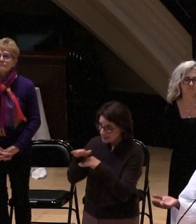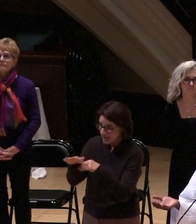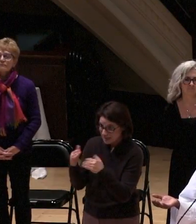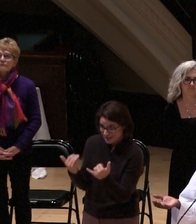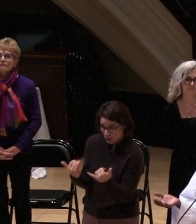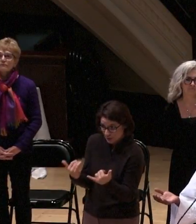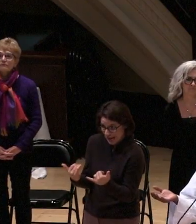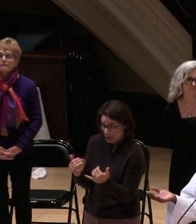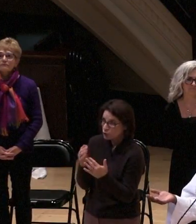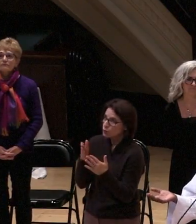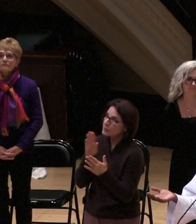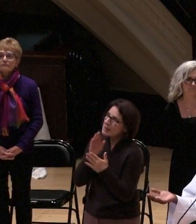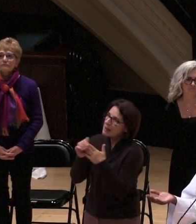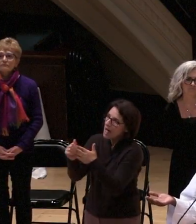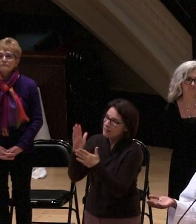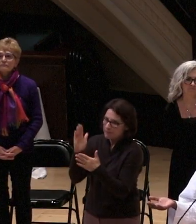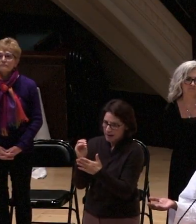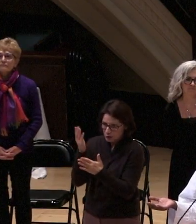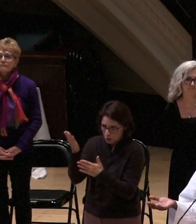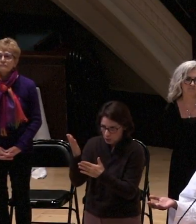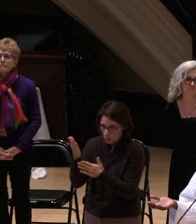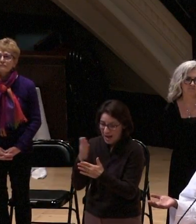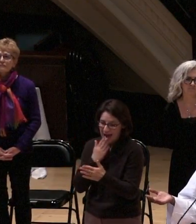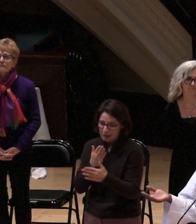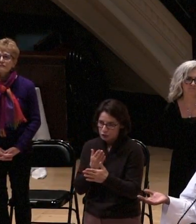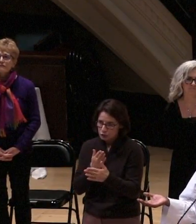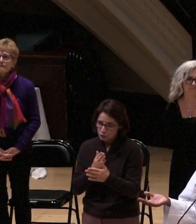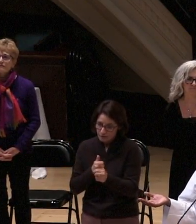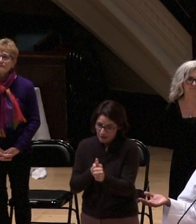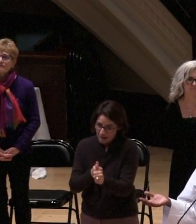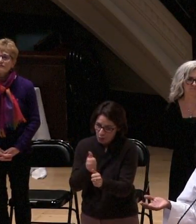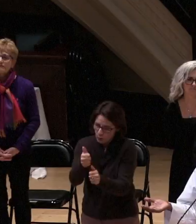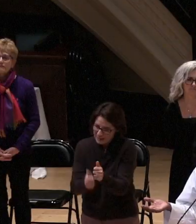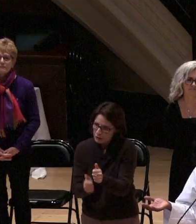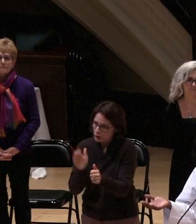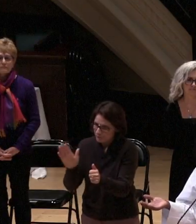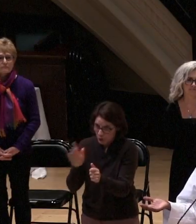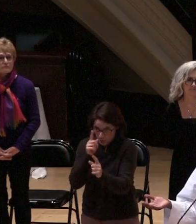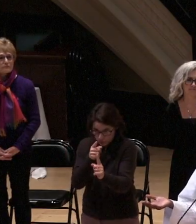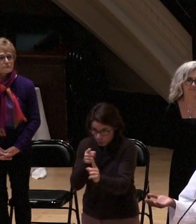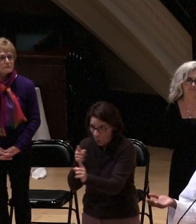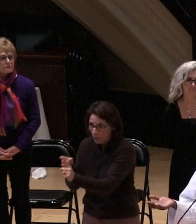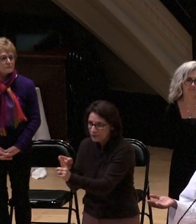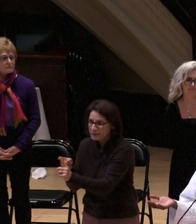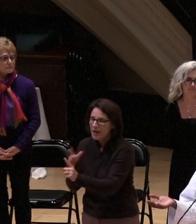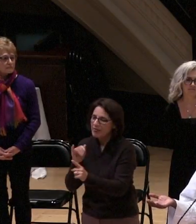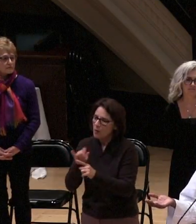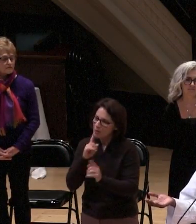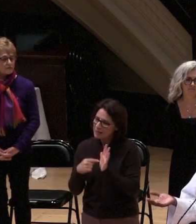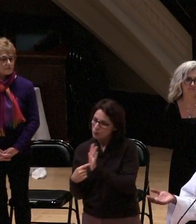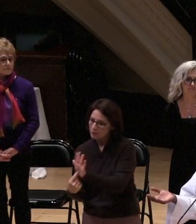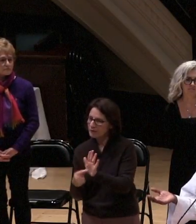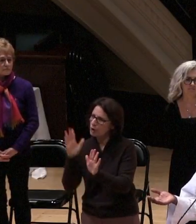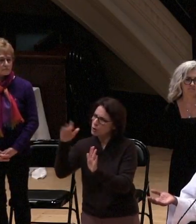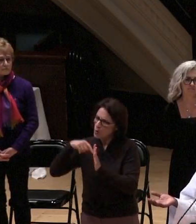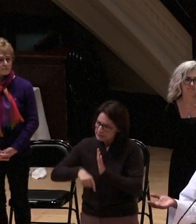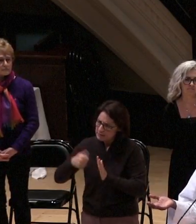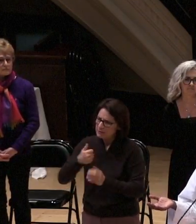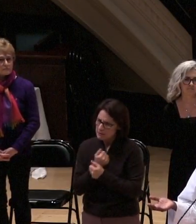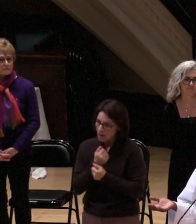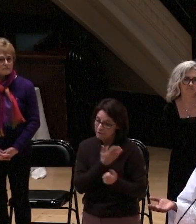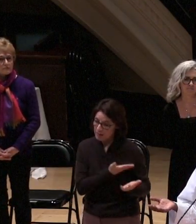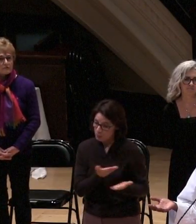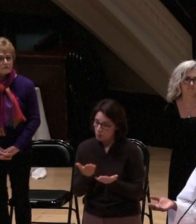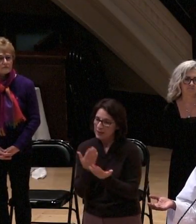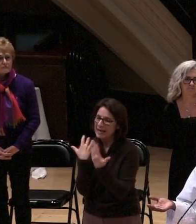you, to fulfill each one of them, that we might reveal your deepest love and bring healing to our world